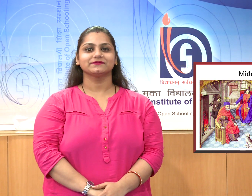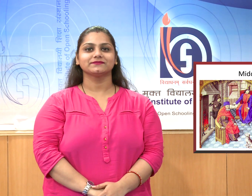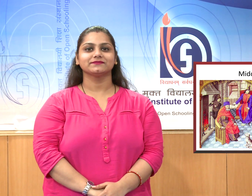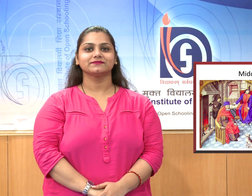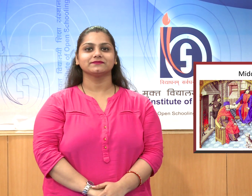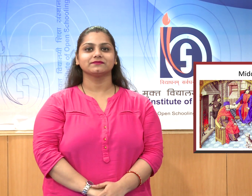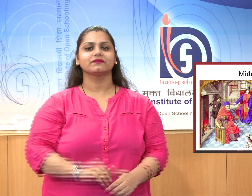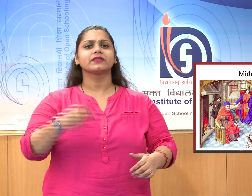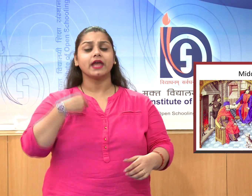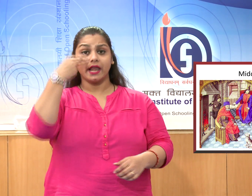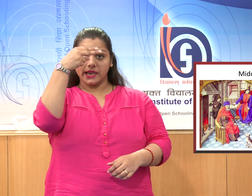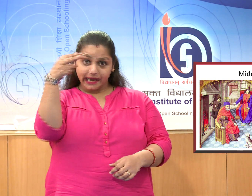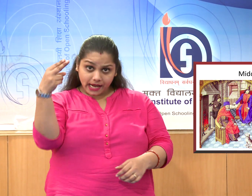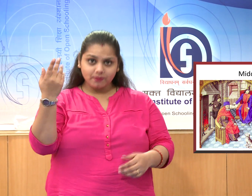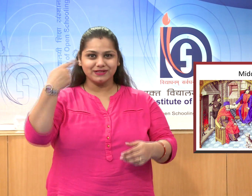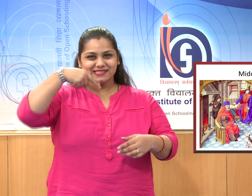As the name suggests,